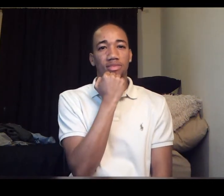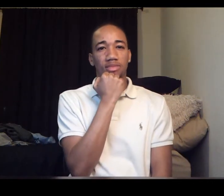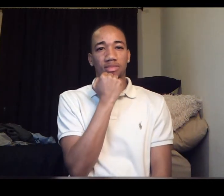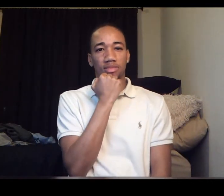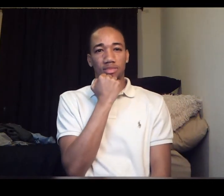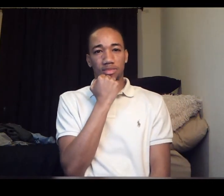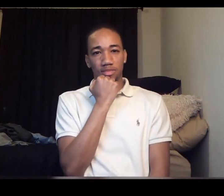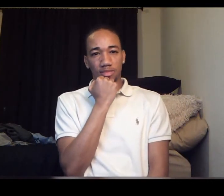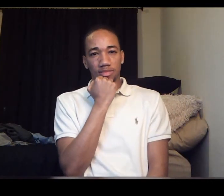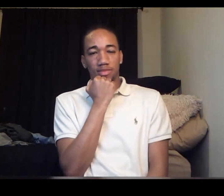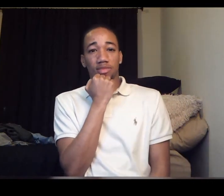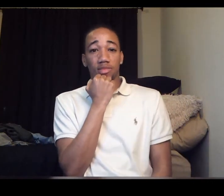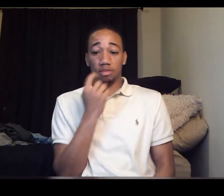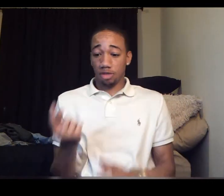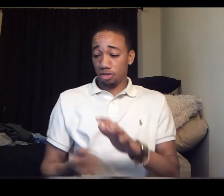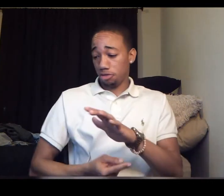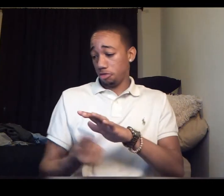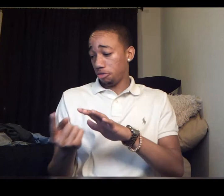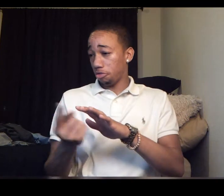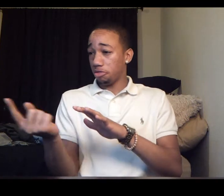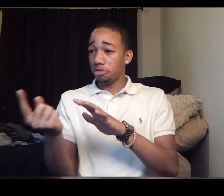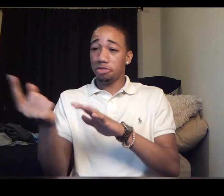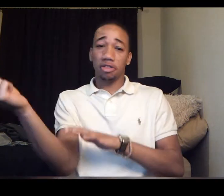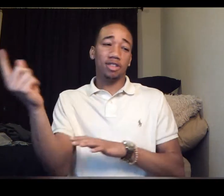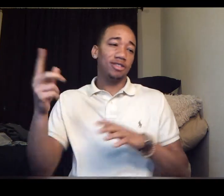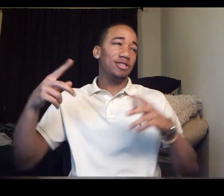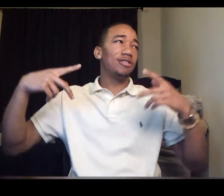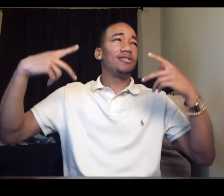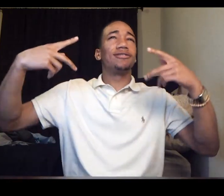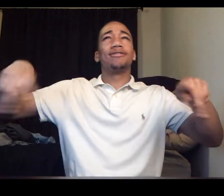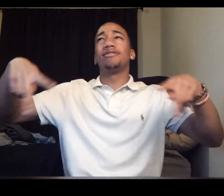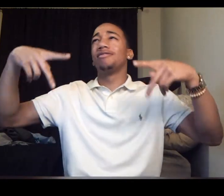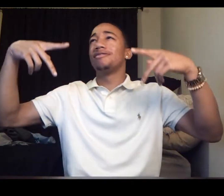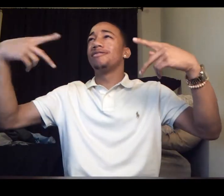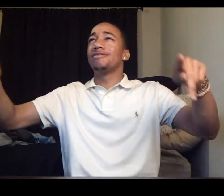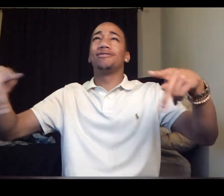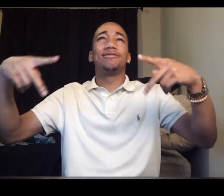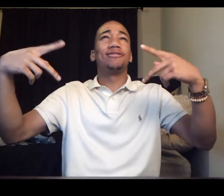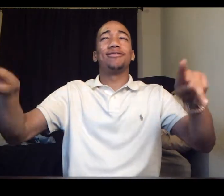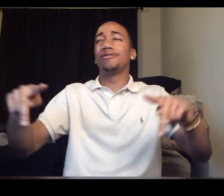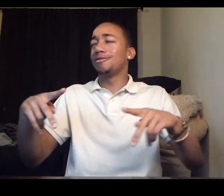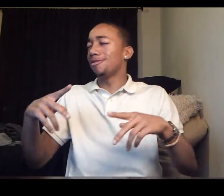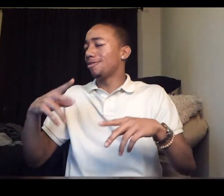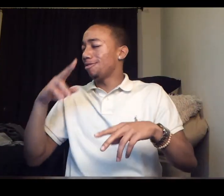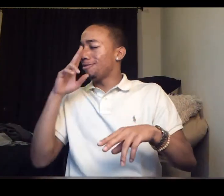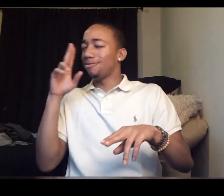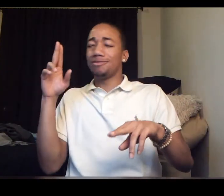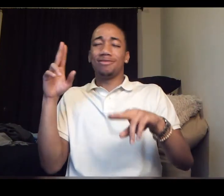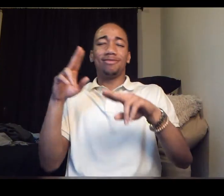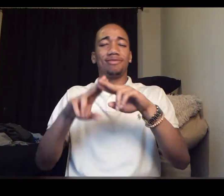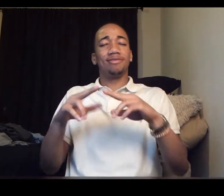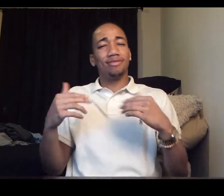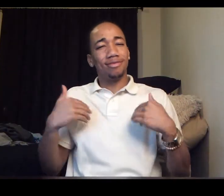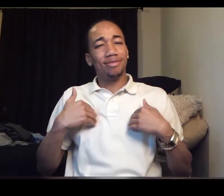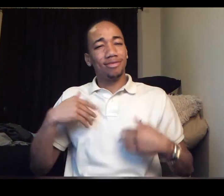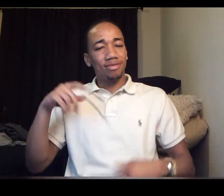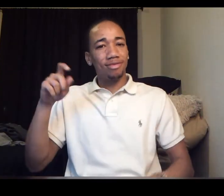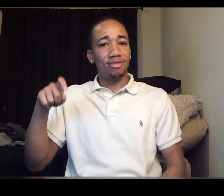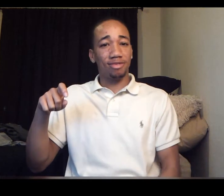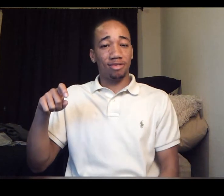you wanted to do was dance. Now my baby's dancing, but she's dancing with